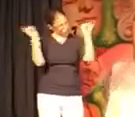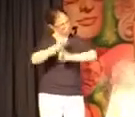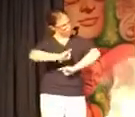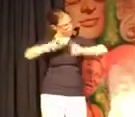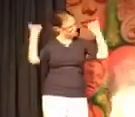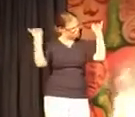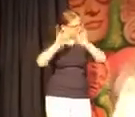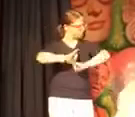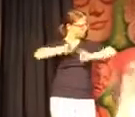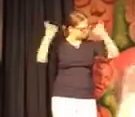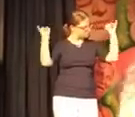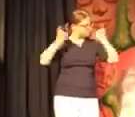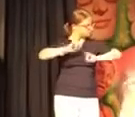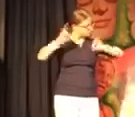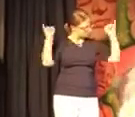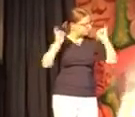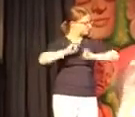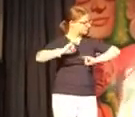thank you baby